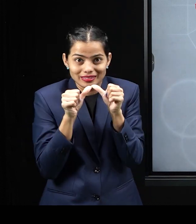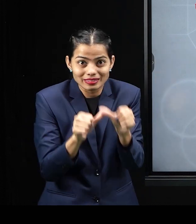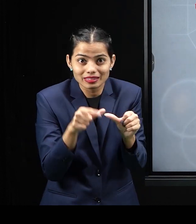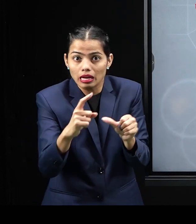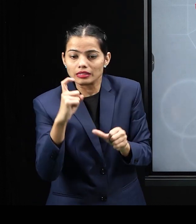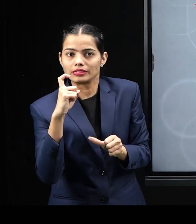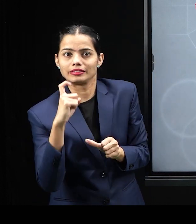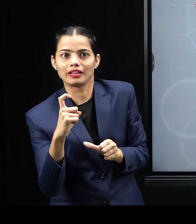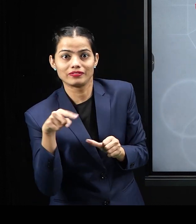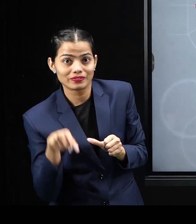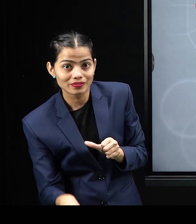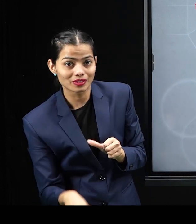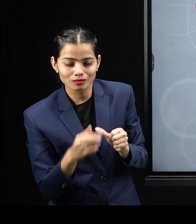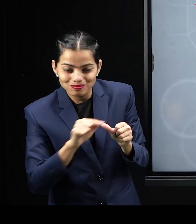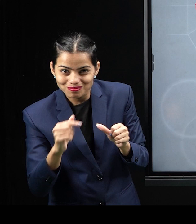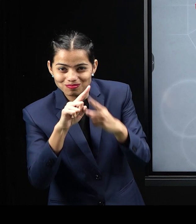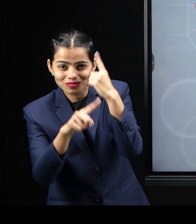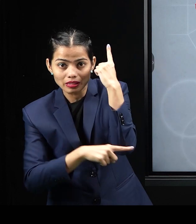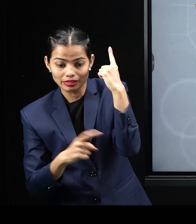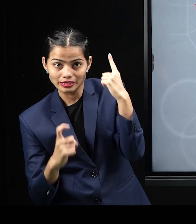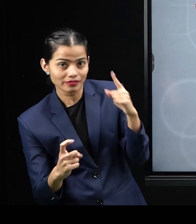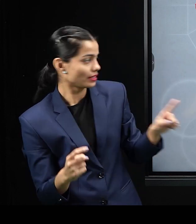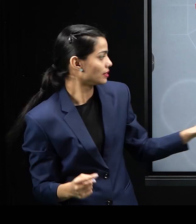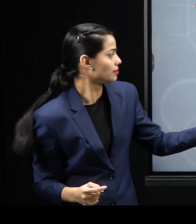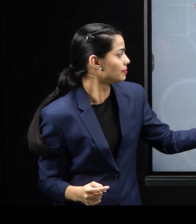The remainder is 7 is not equal to 0.